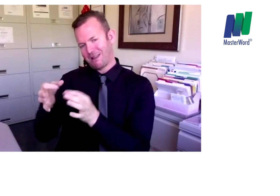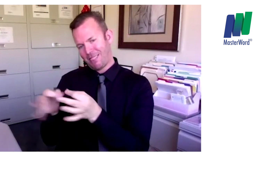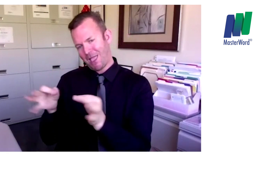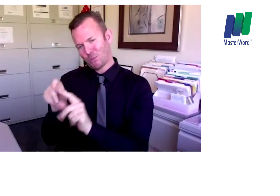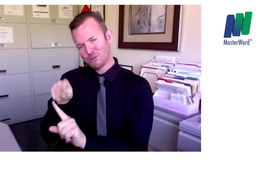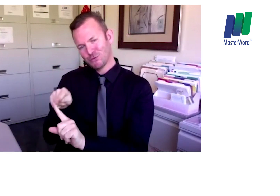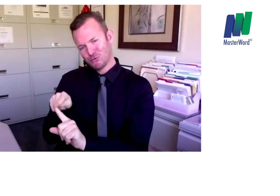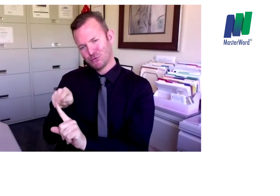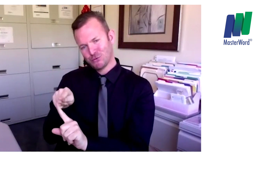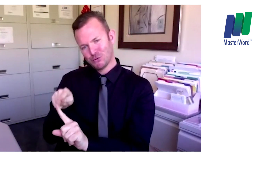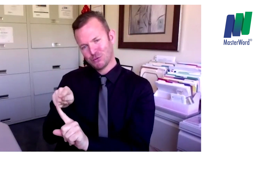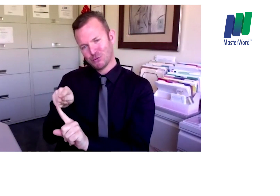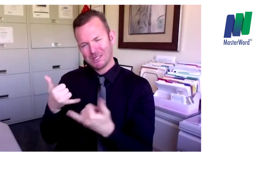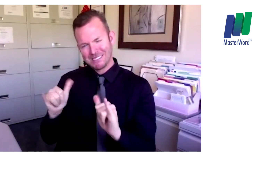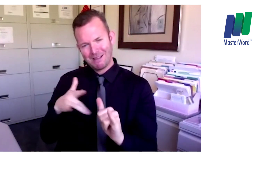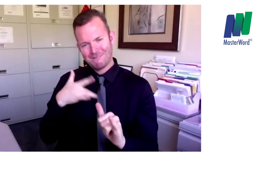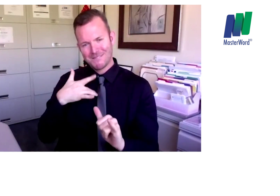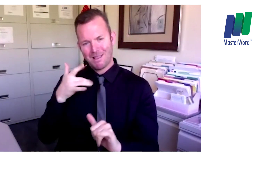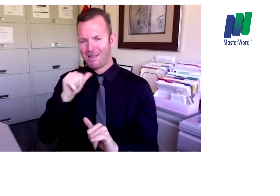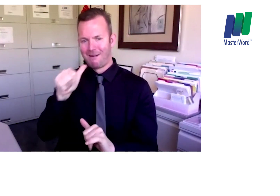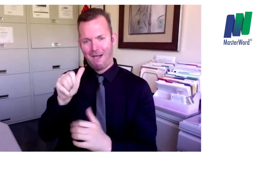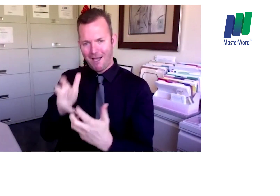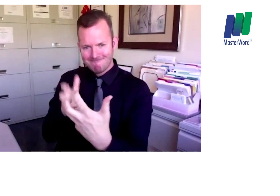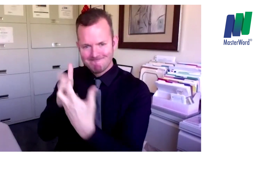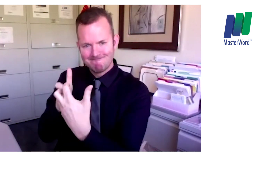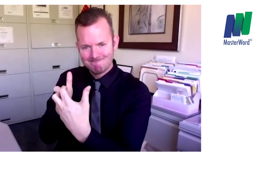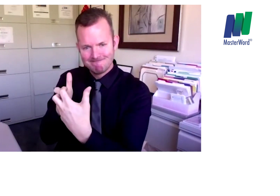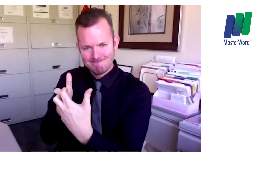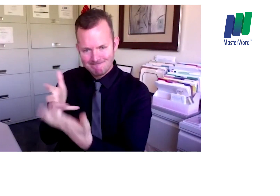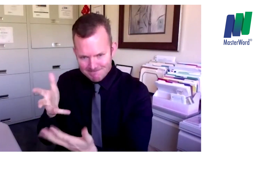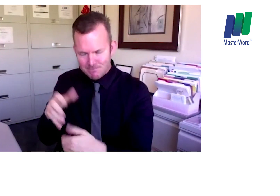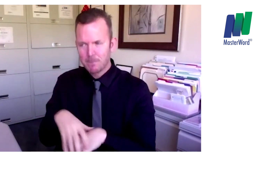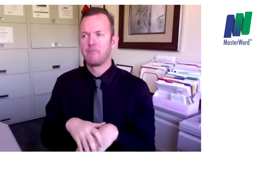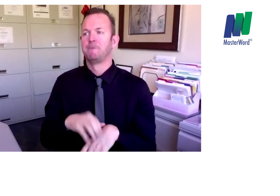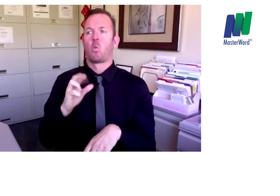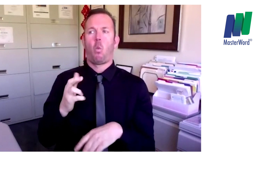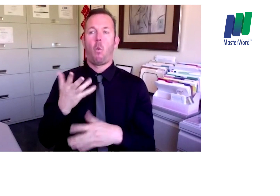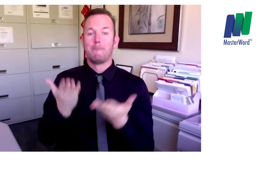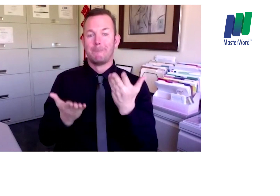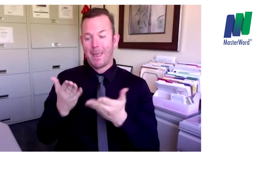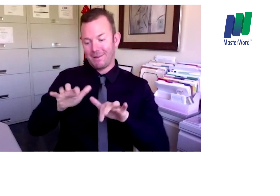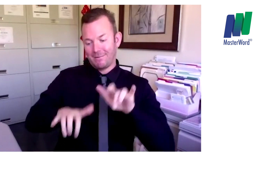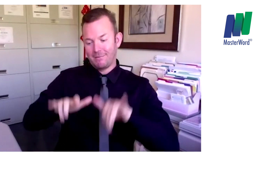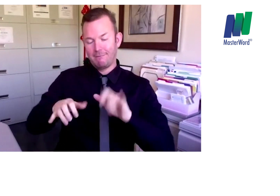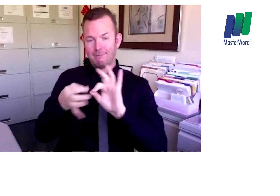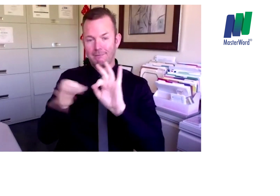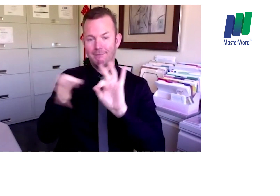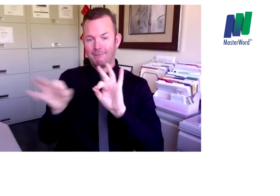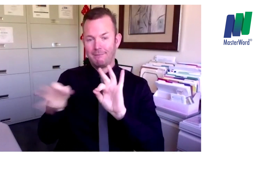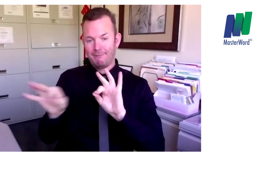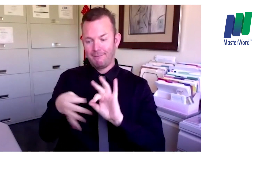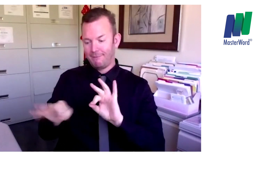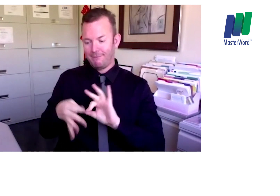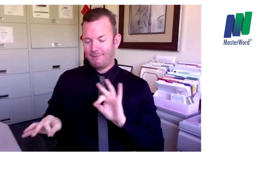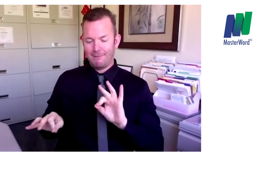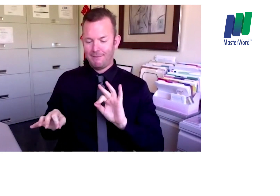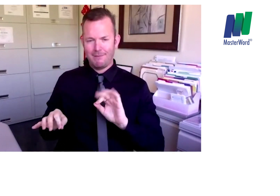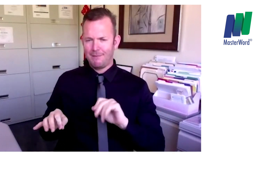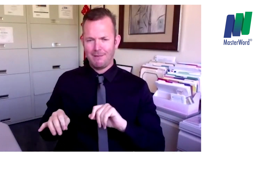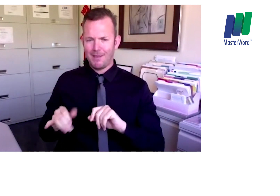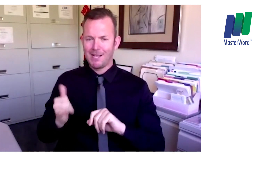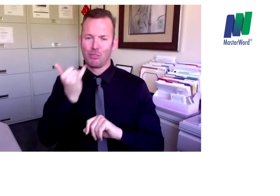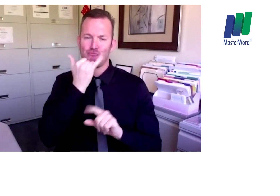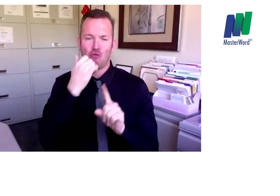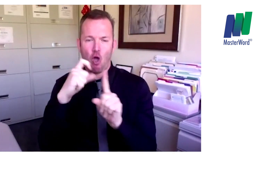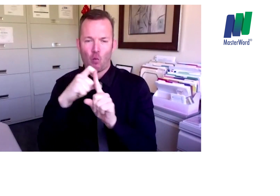English and written English is often not the first language of the deaf community. Our native language is sign language. So often,